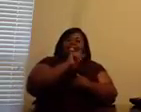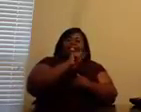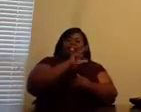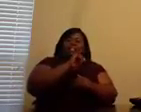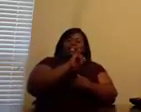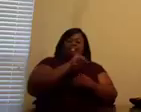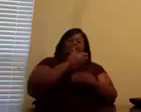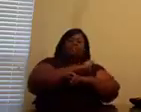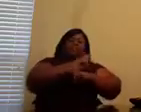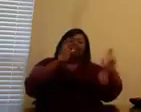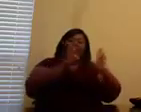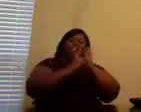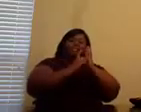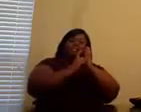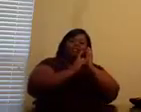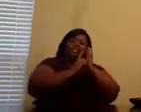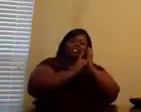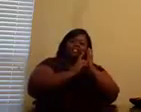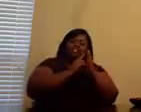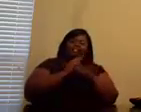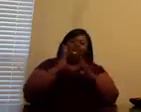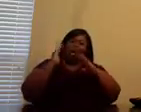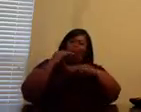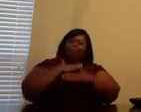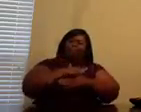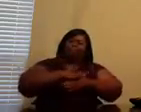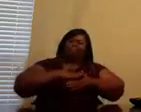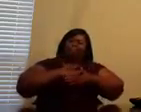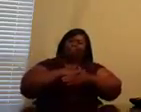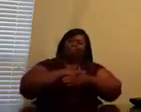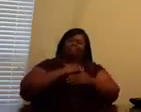Nancy, we're ready for the demonstration.